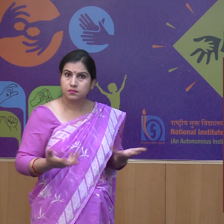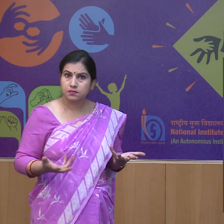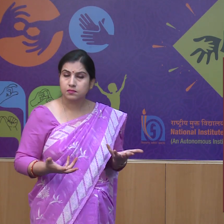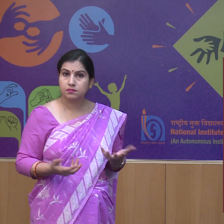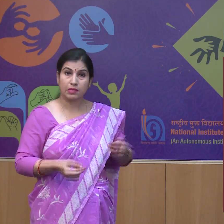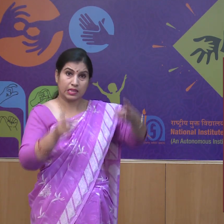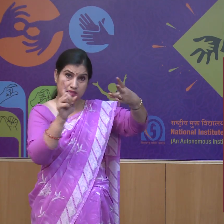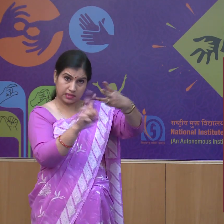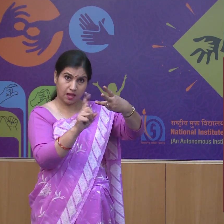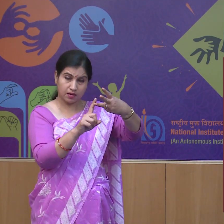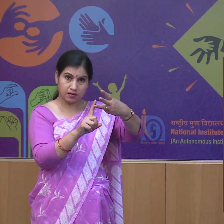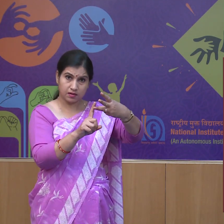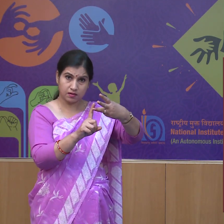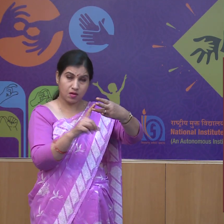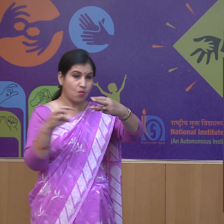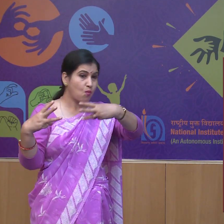the Third Anglo-Maratha War